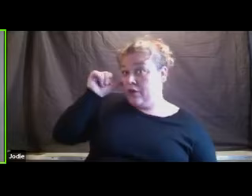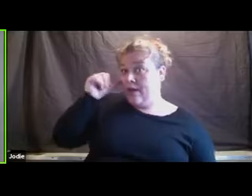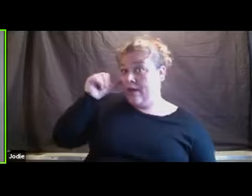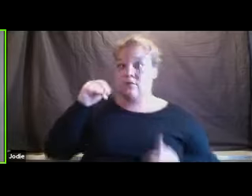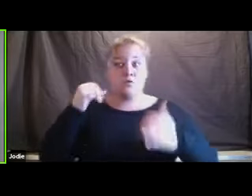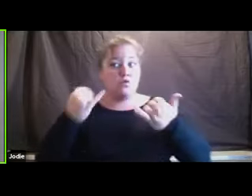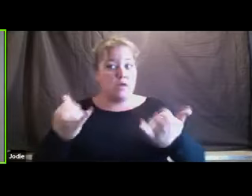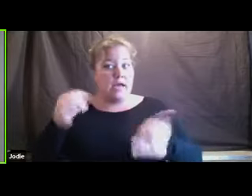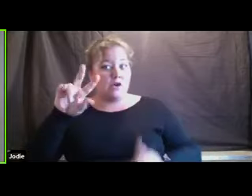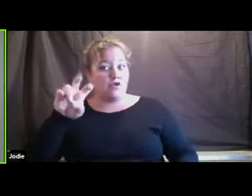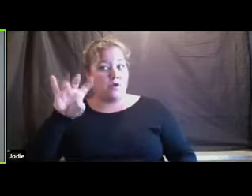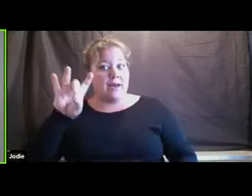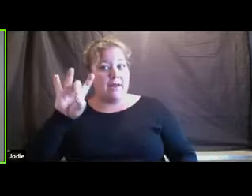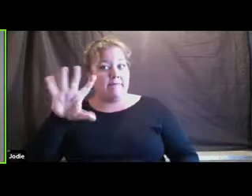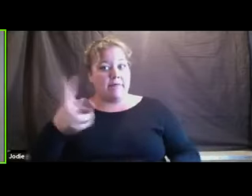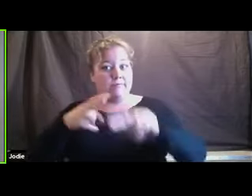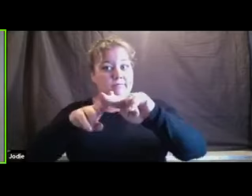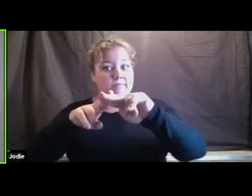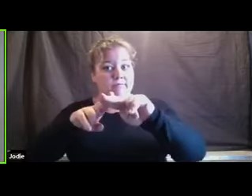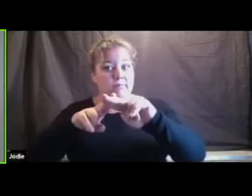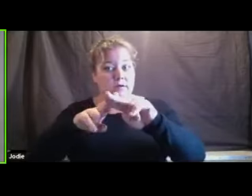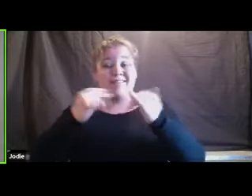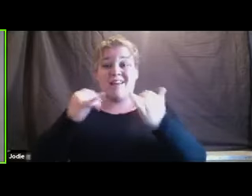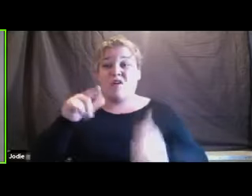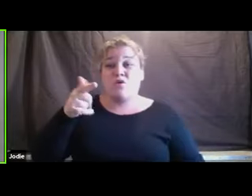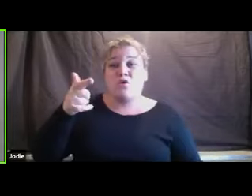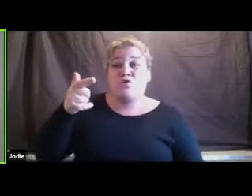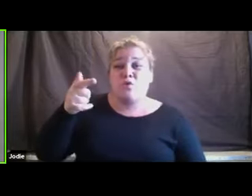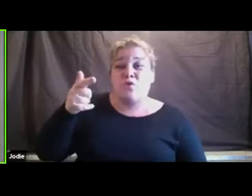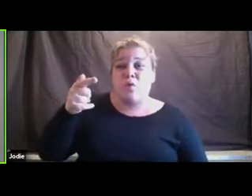total state number up to